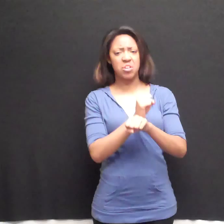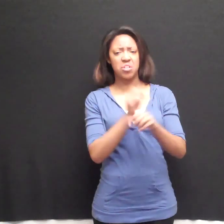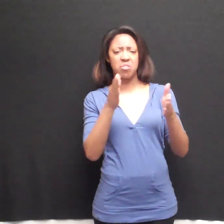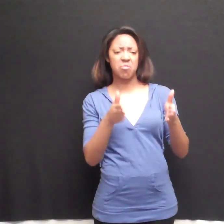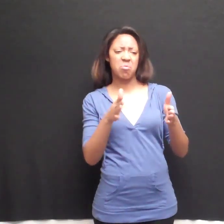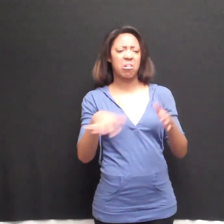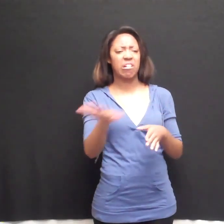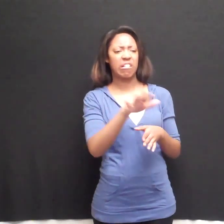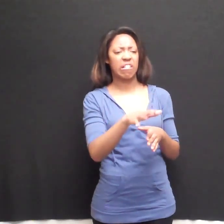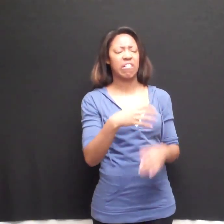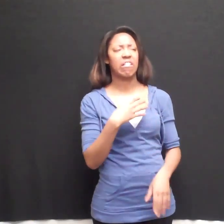cotton and go on working.